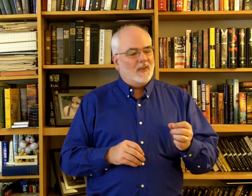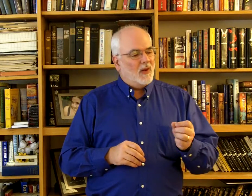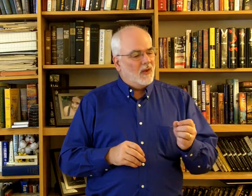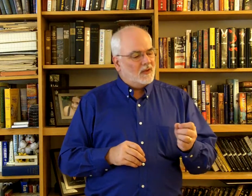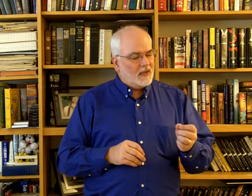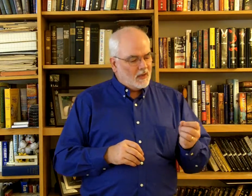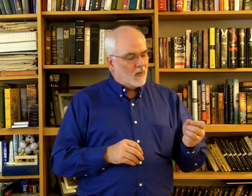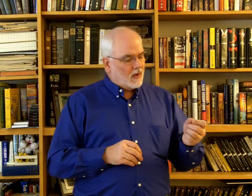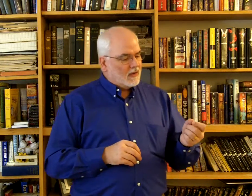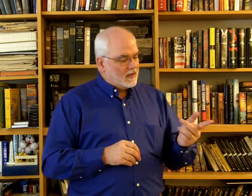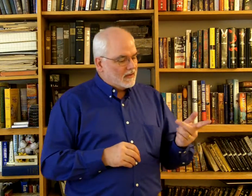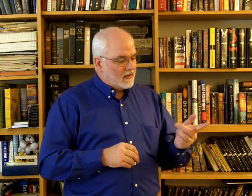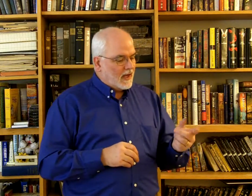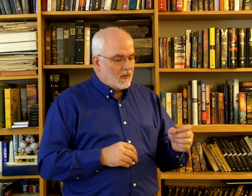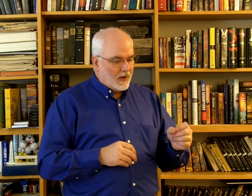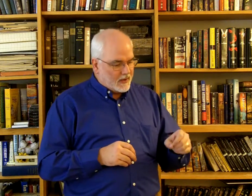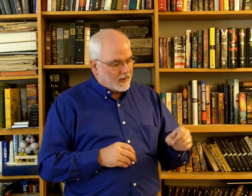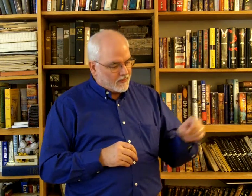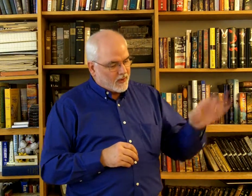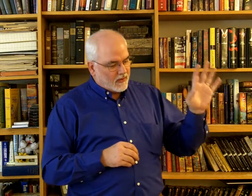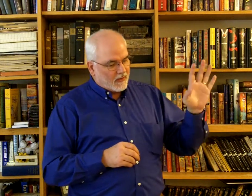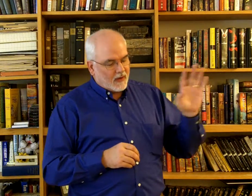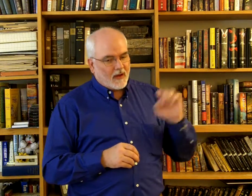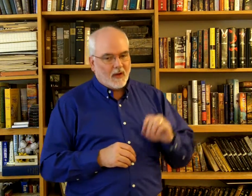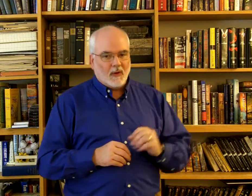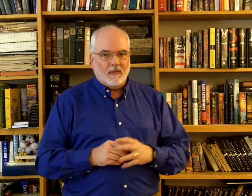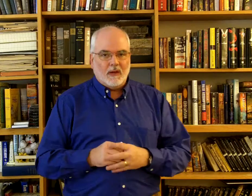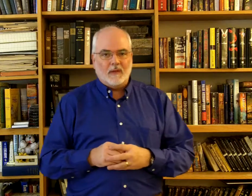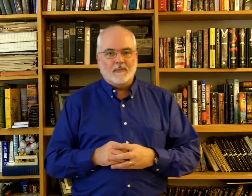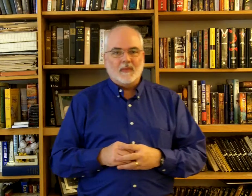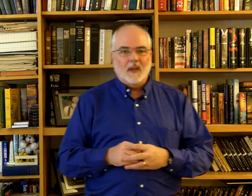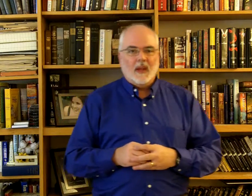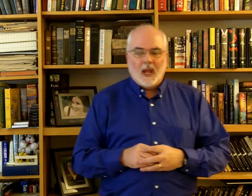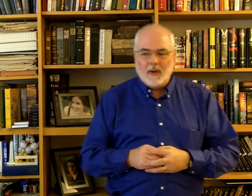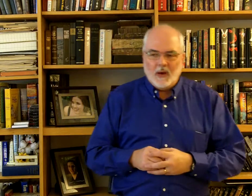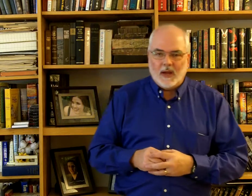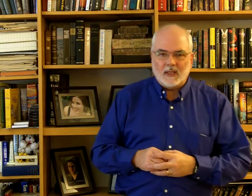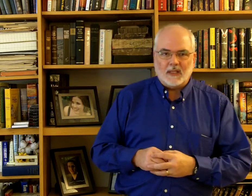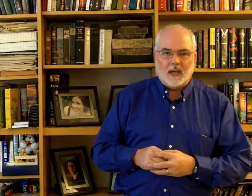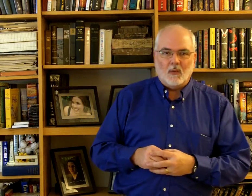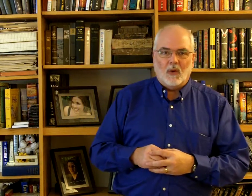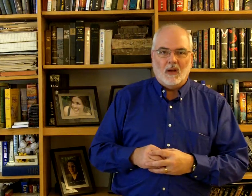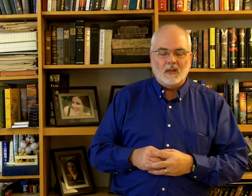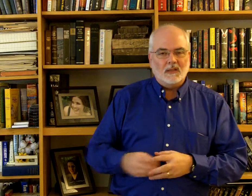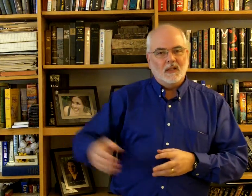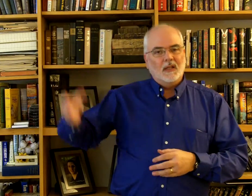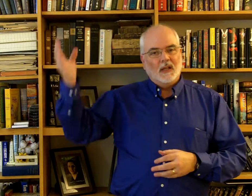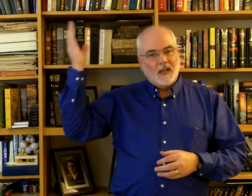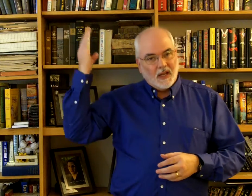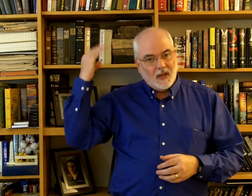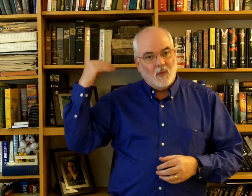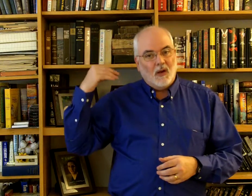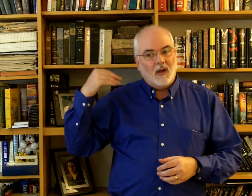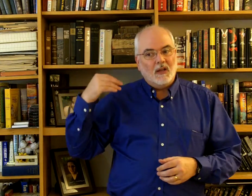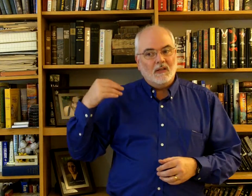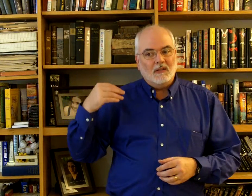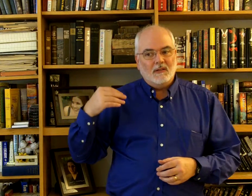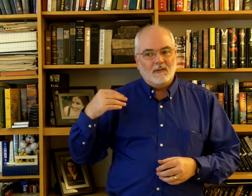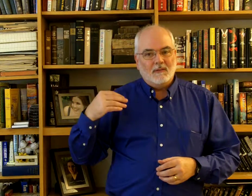one of those little words. And we're just going to get rid of it. And we know how to sign was. It was